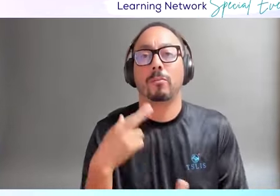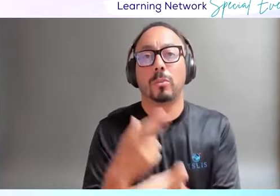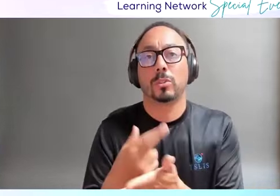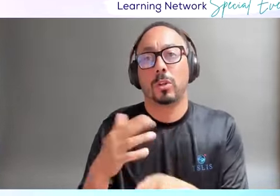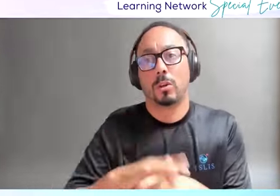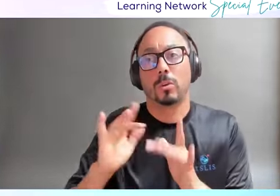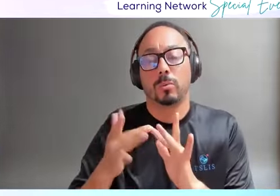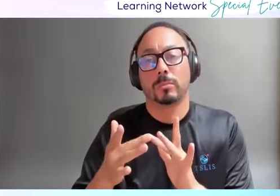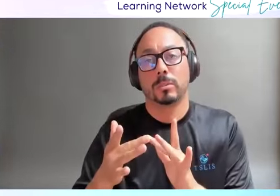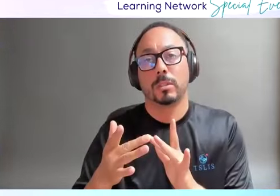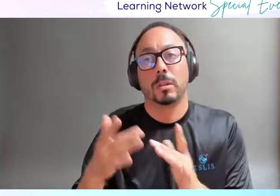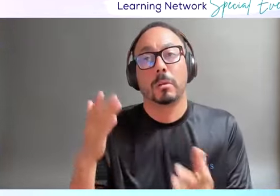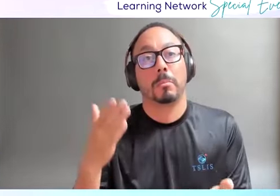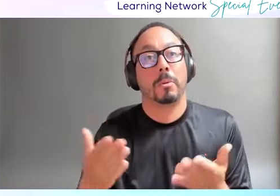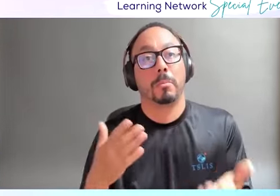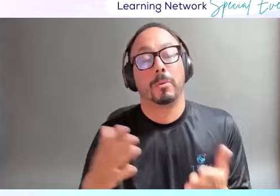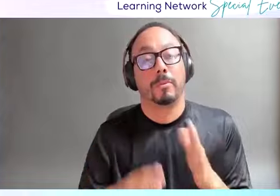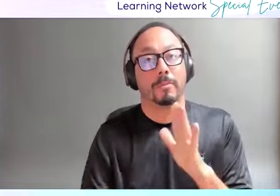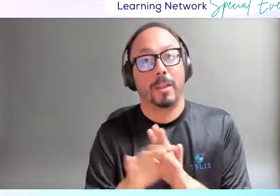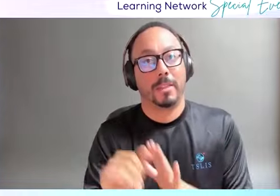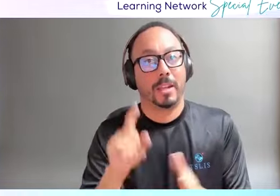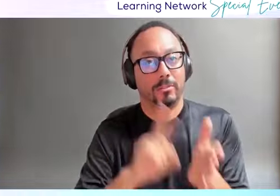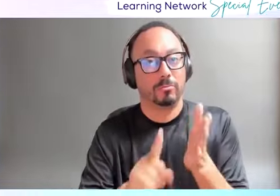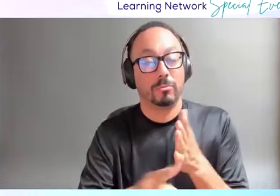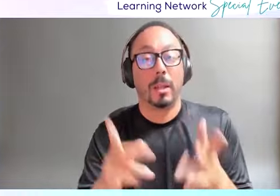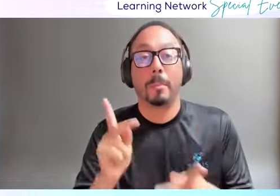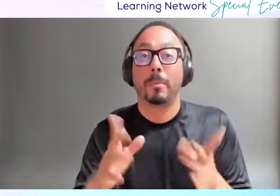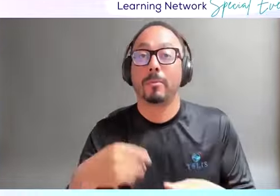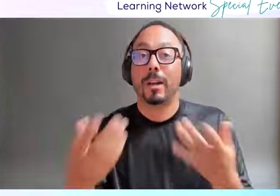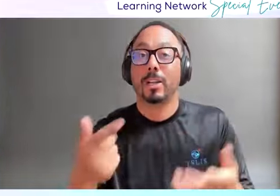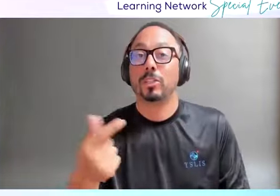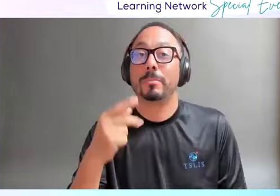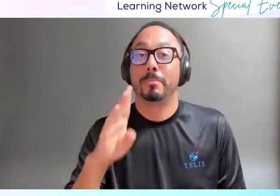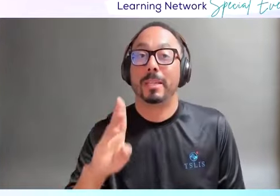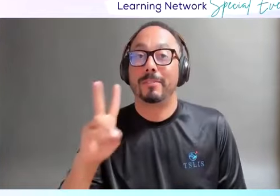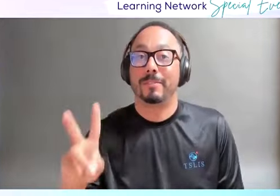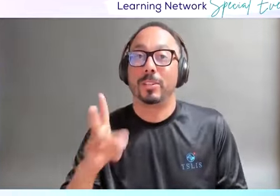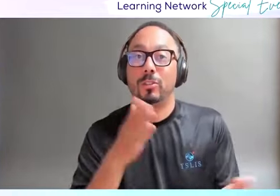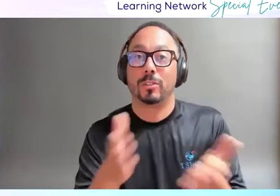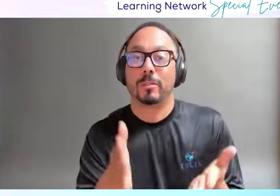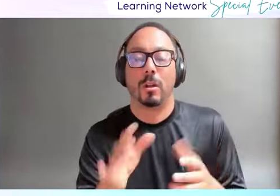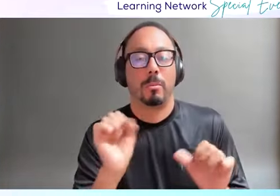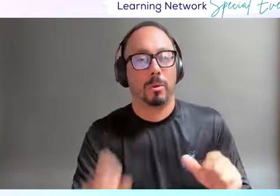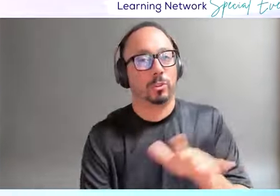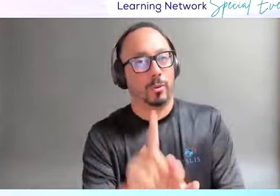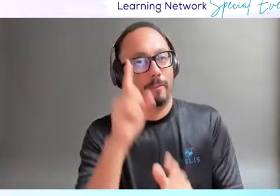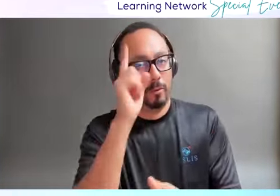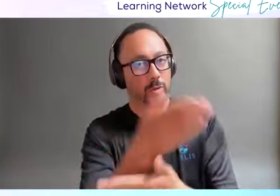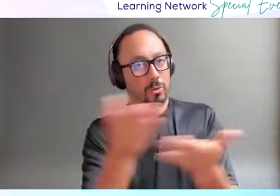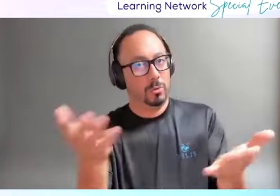find interesting as providers of GBV services, because it might come up for you. That there are many ways, as